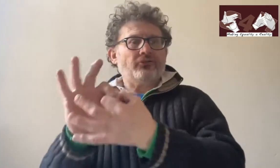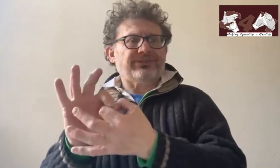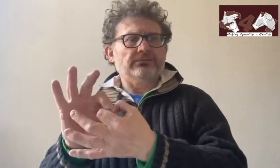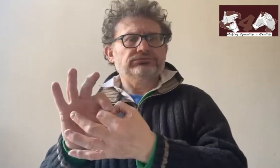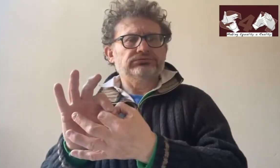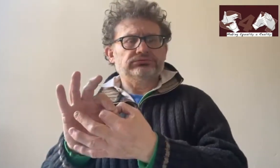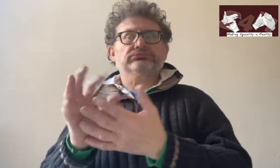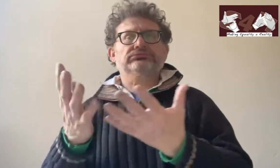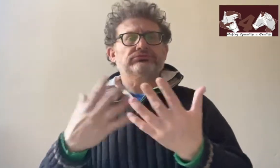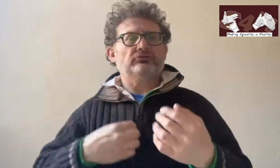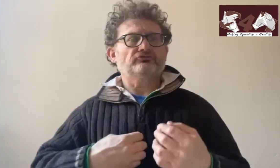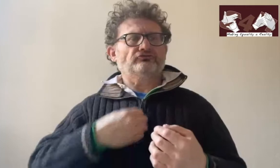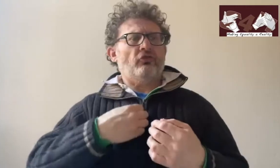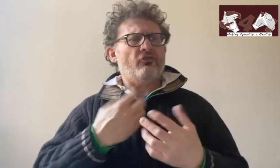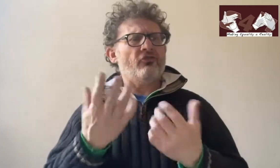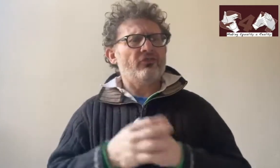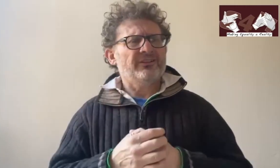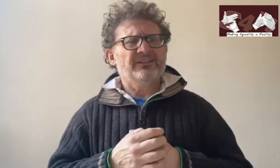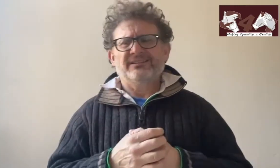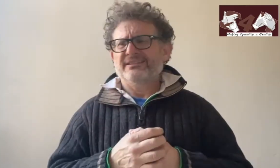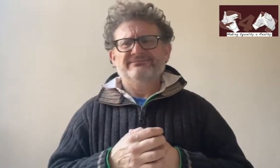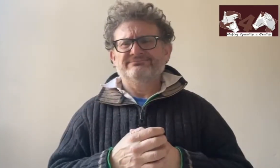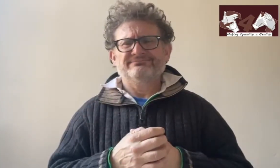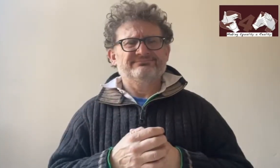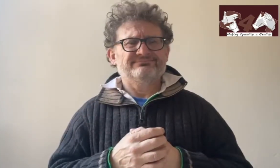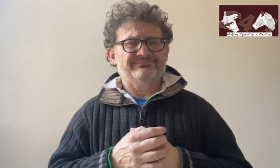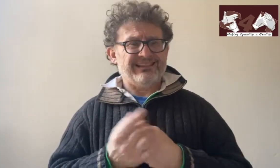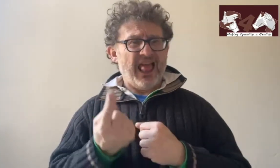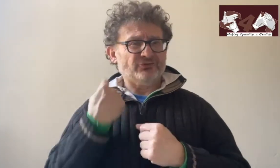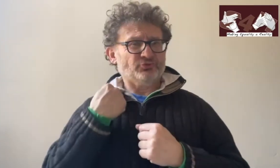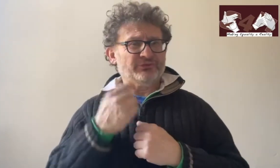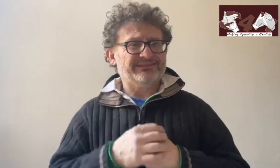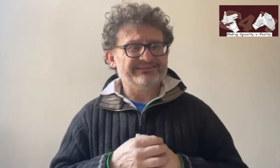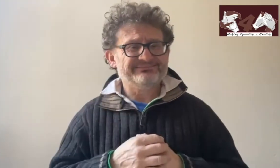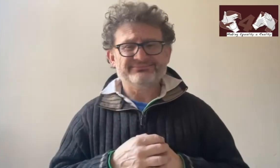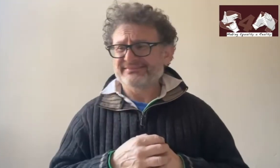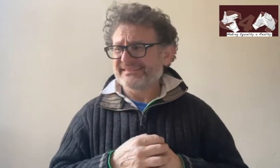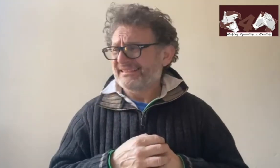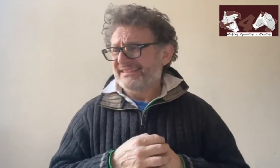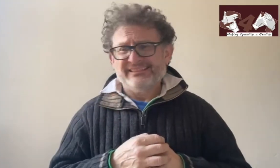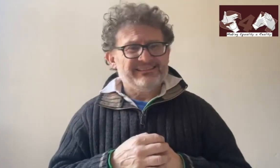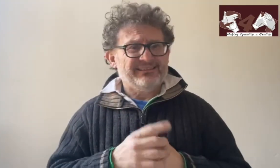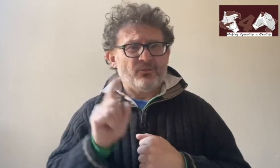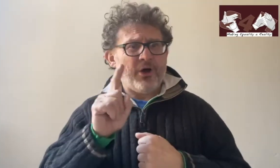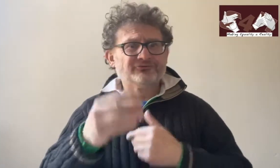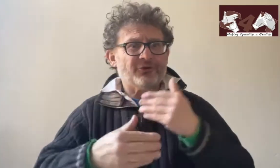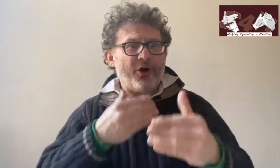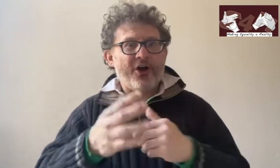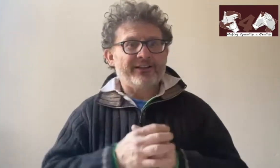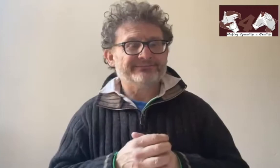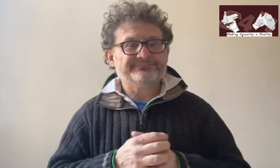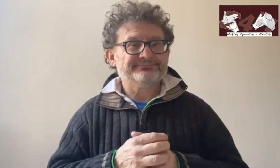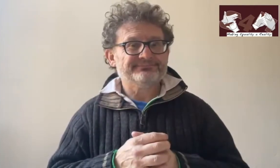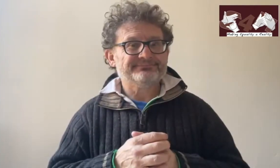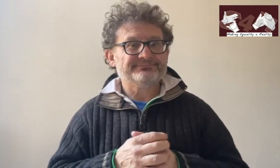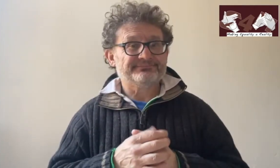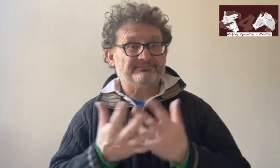And so I then had to make contact with them, and it was completely shocking what happened. I mean, that was even just last week. What is going on